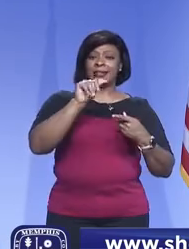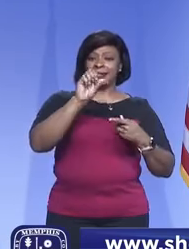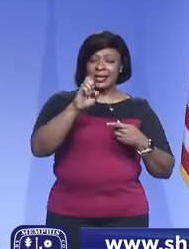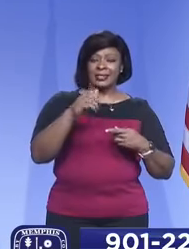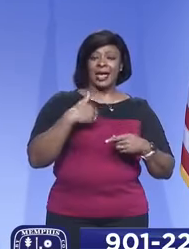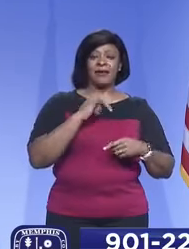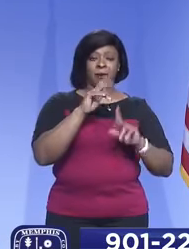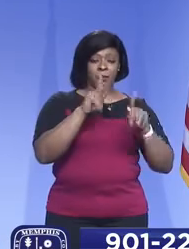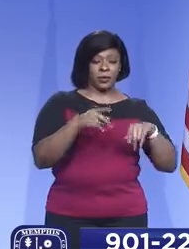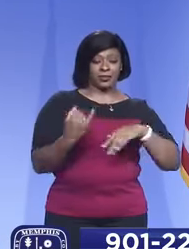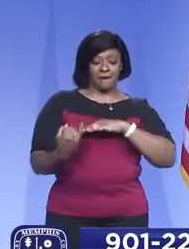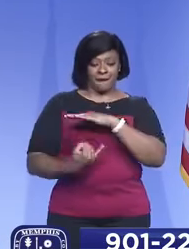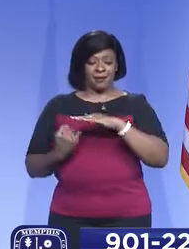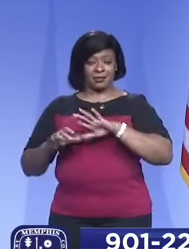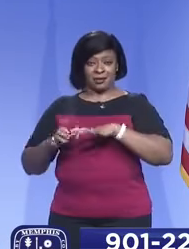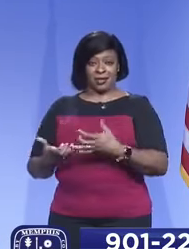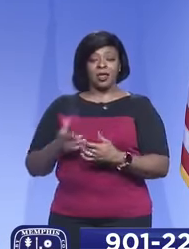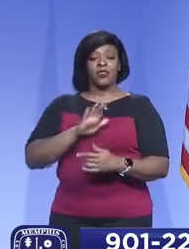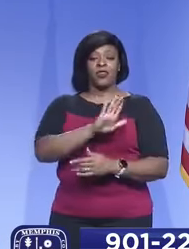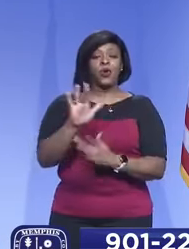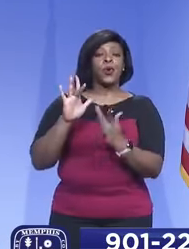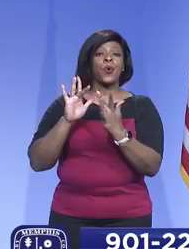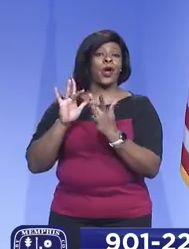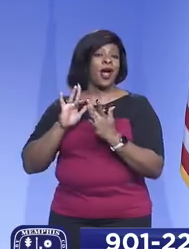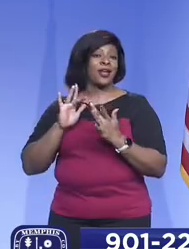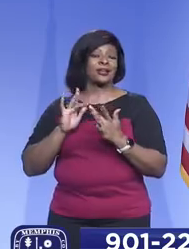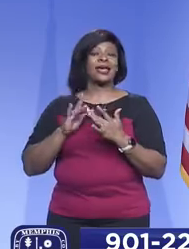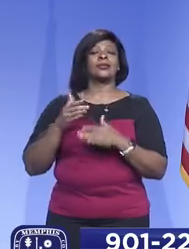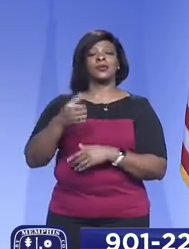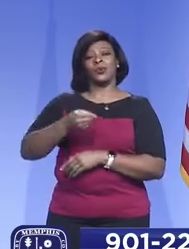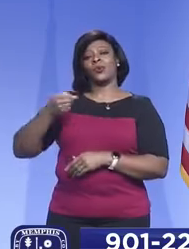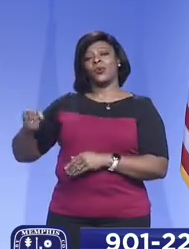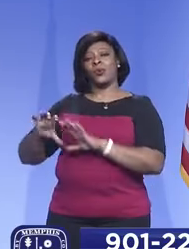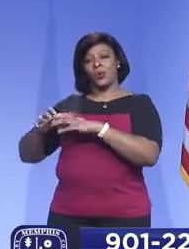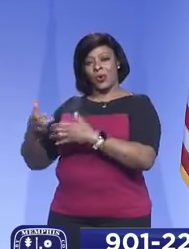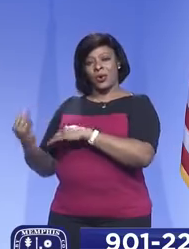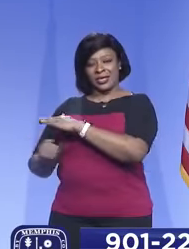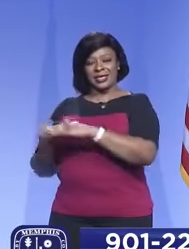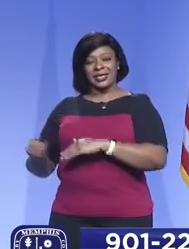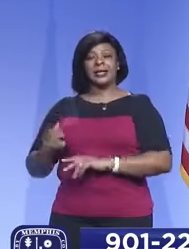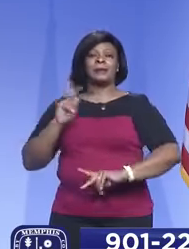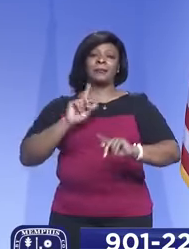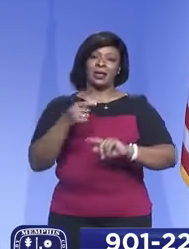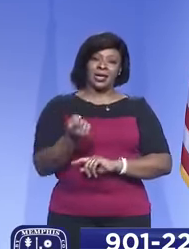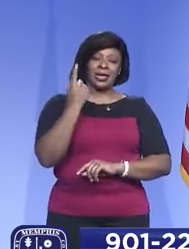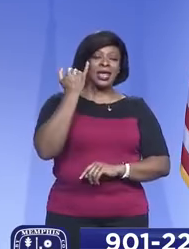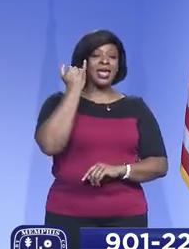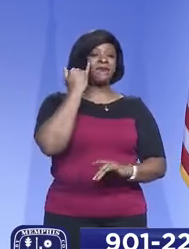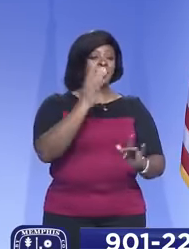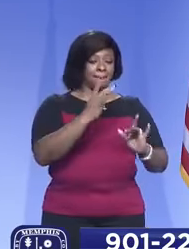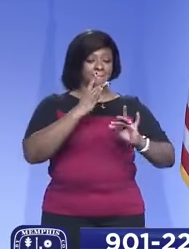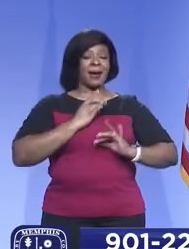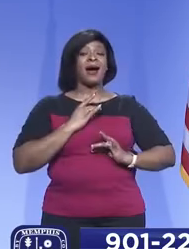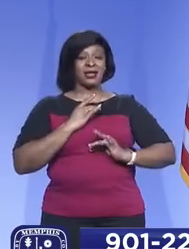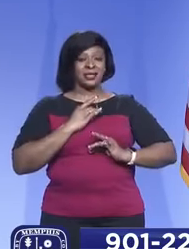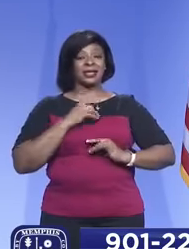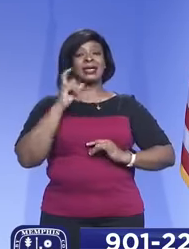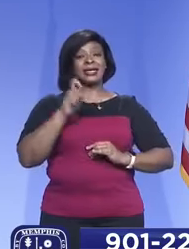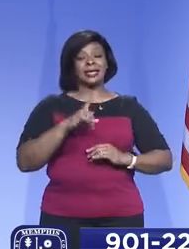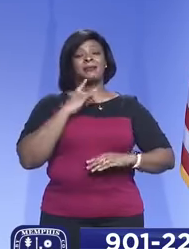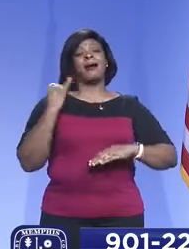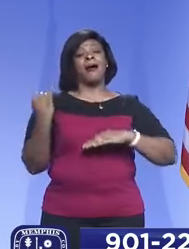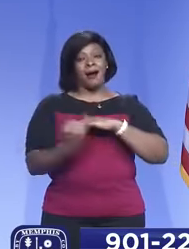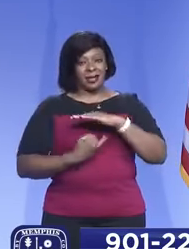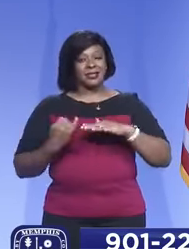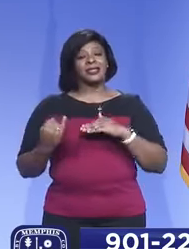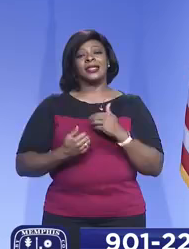them isolated, but the contacts and get them quarantined. So it's really important that people understand if they test positive, they need to be